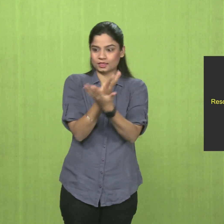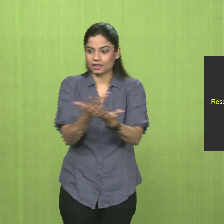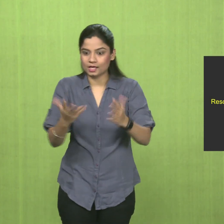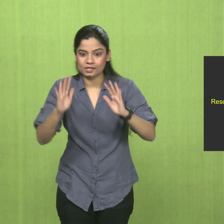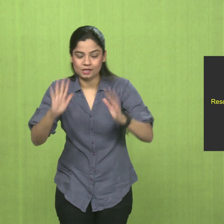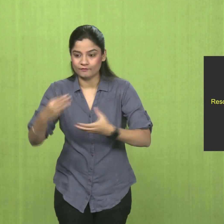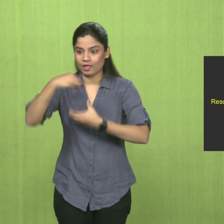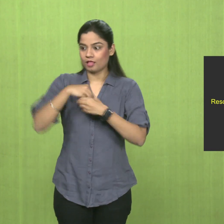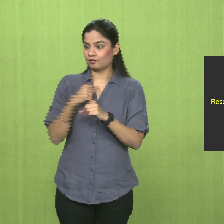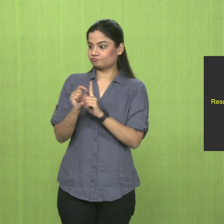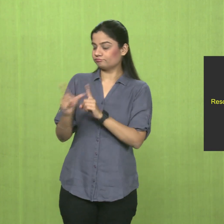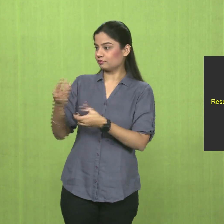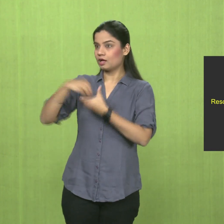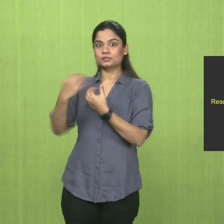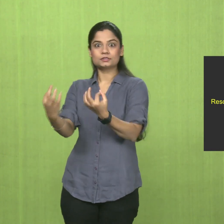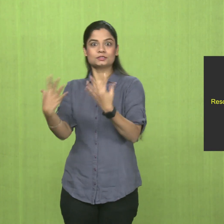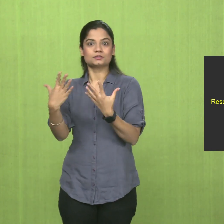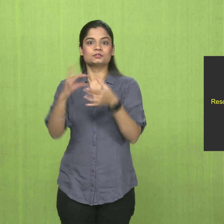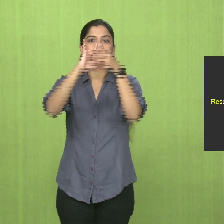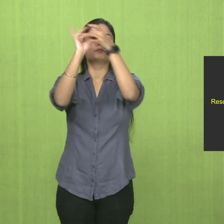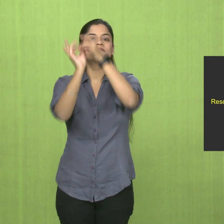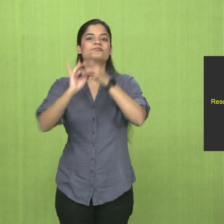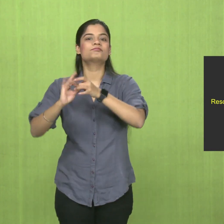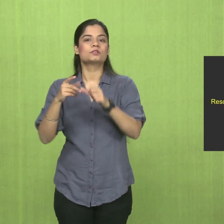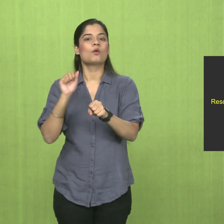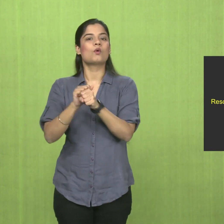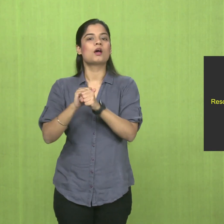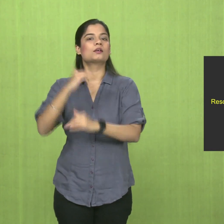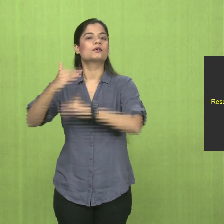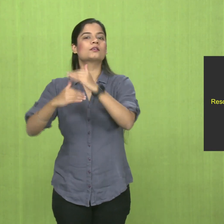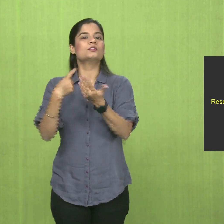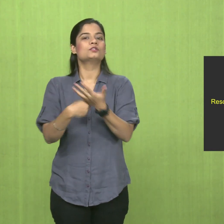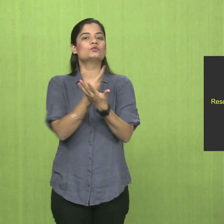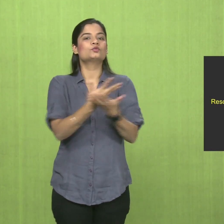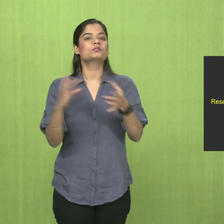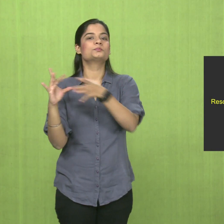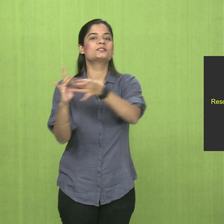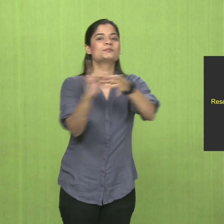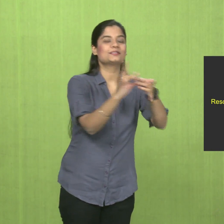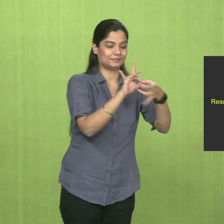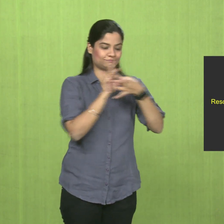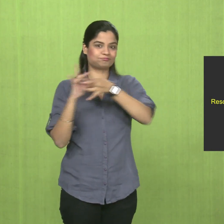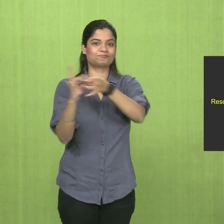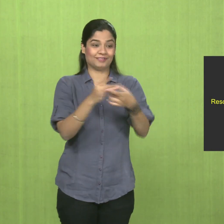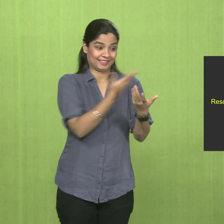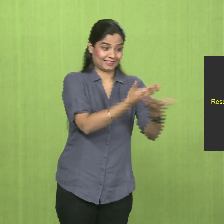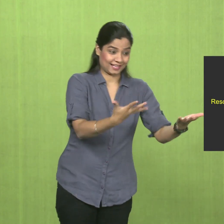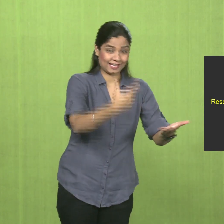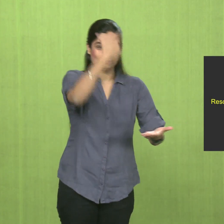So, energy, product that we are using, the laptop and the skill all are interrelated. So, resources